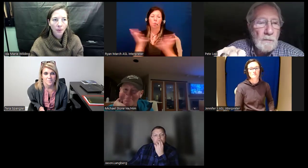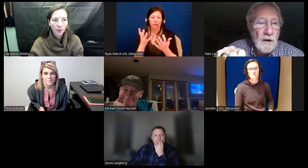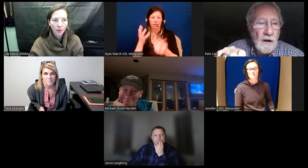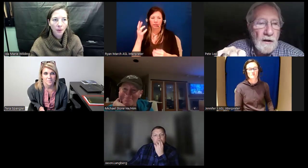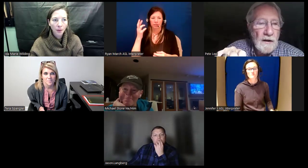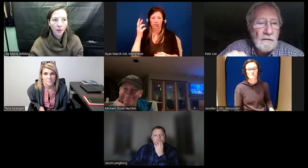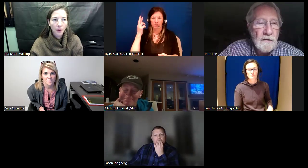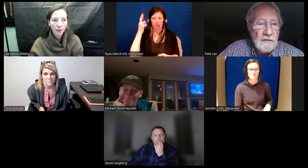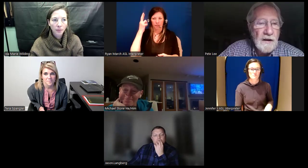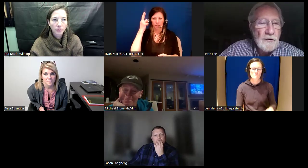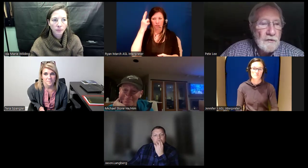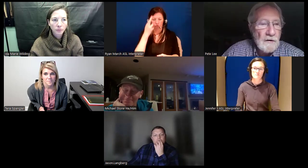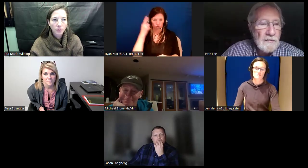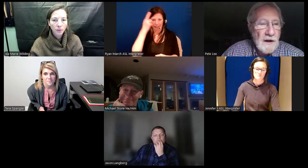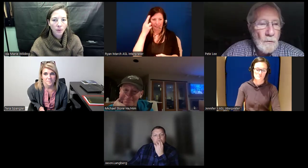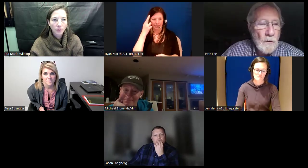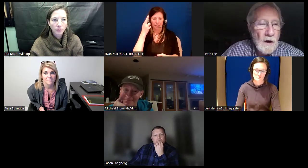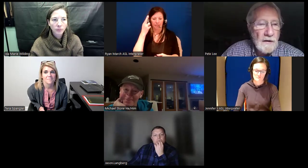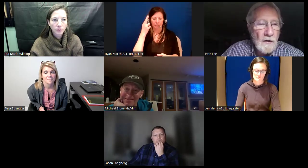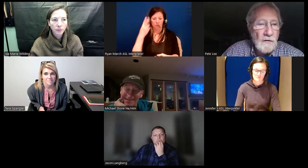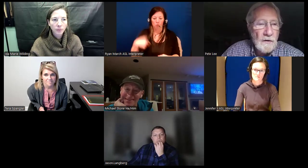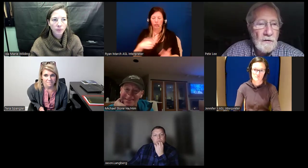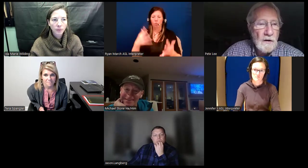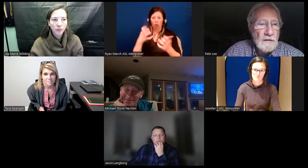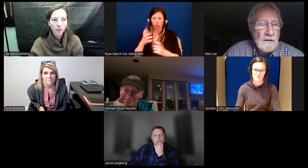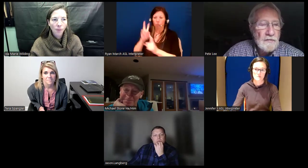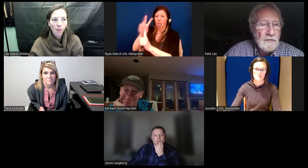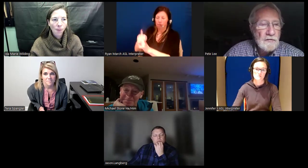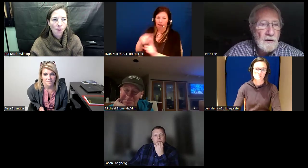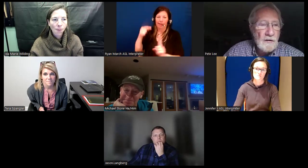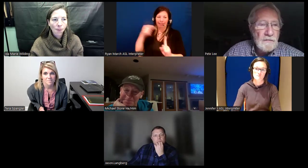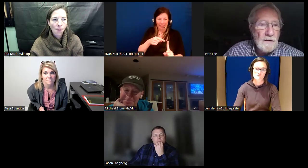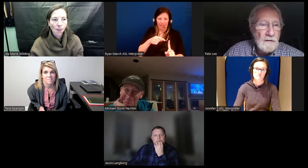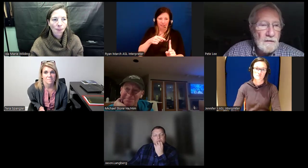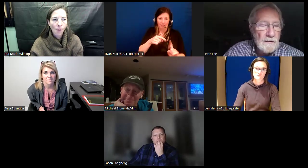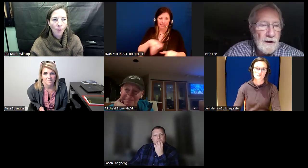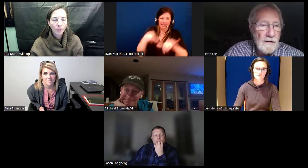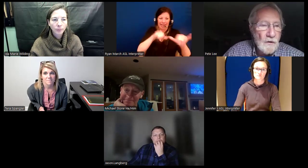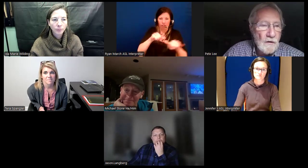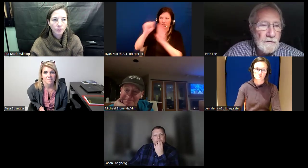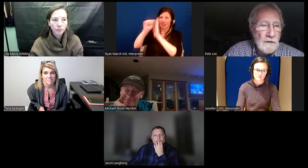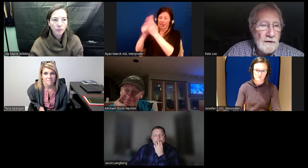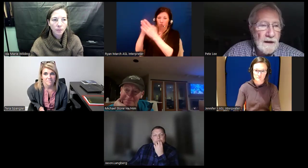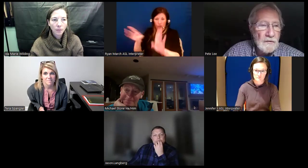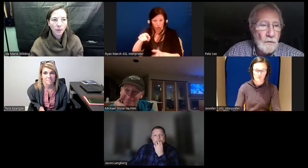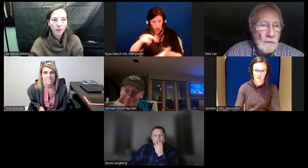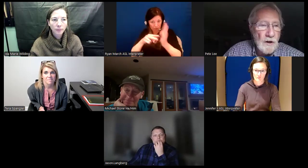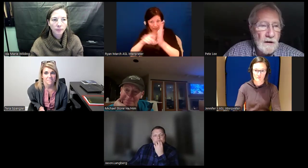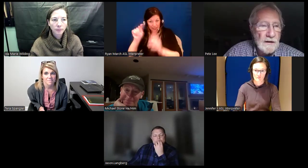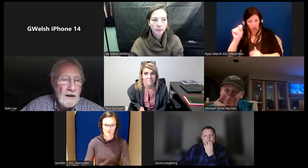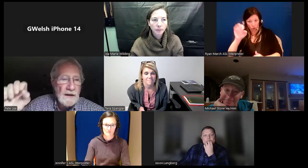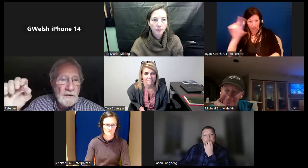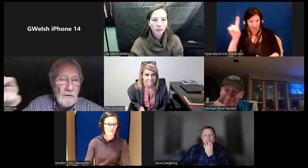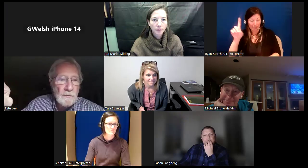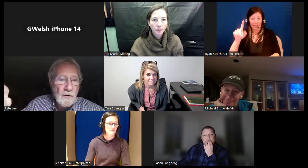to apply the standard statewide? Are there teachers of the deaf and hard of hearing and or